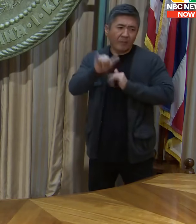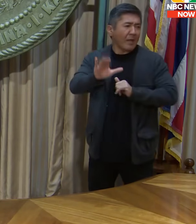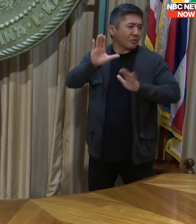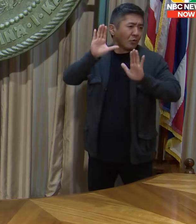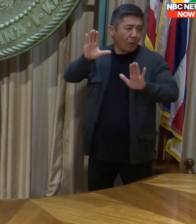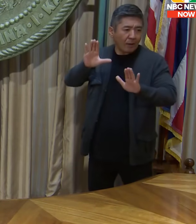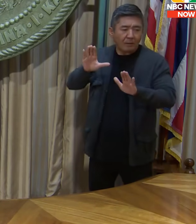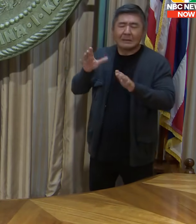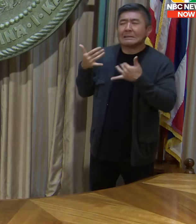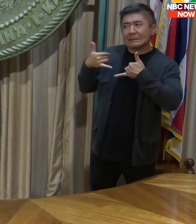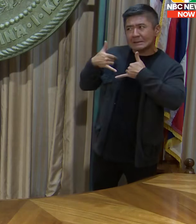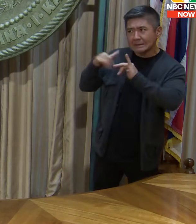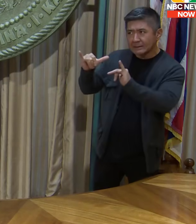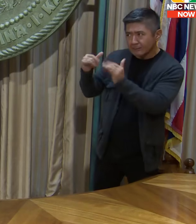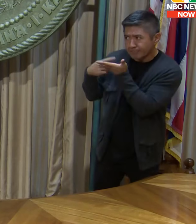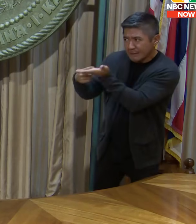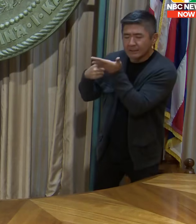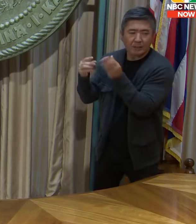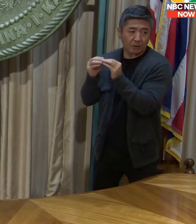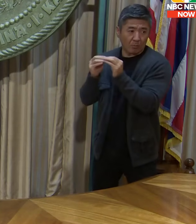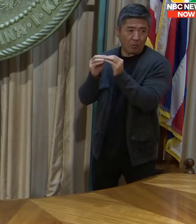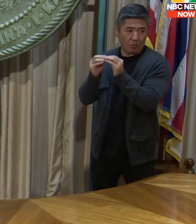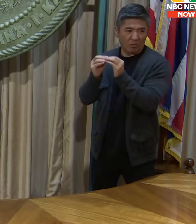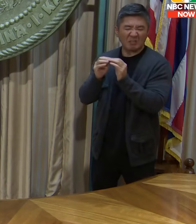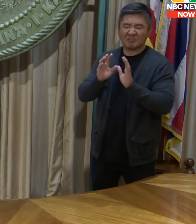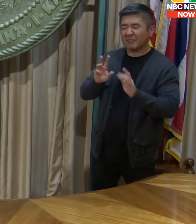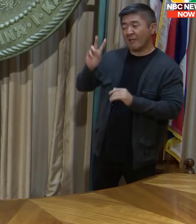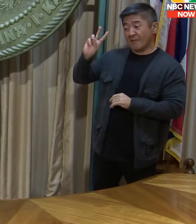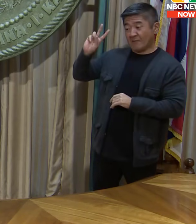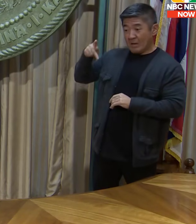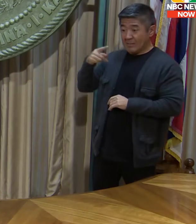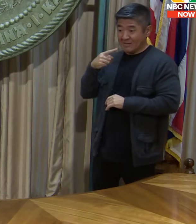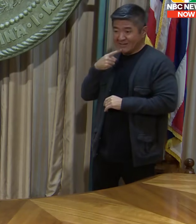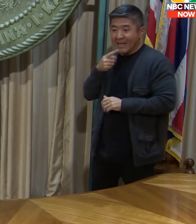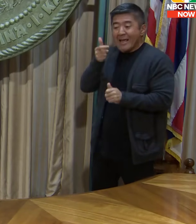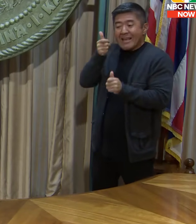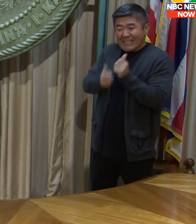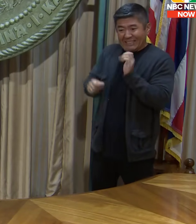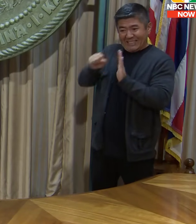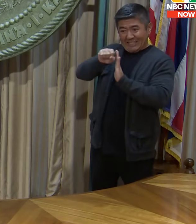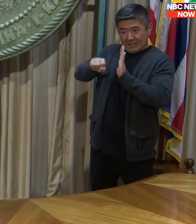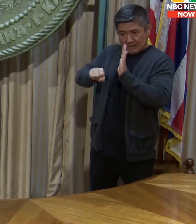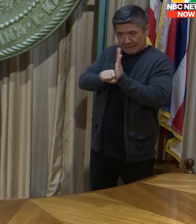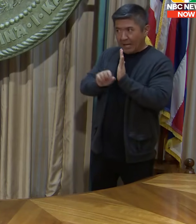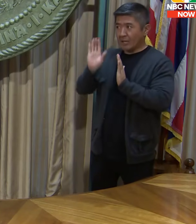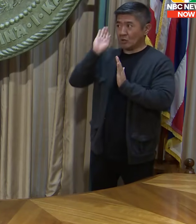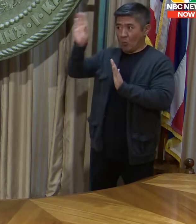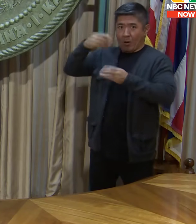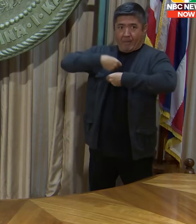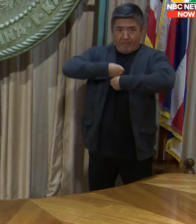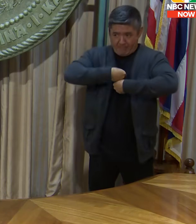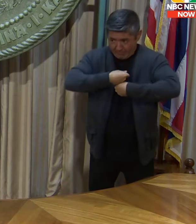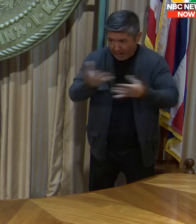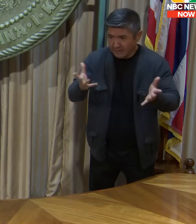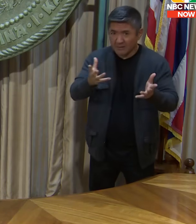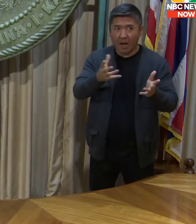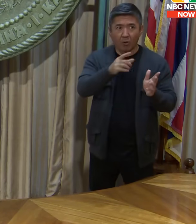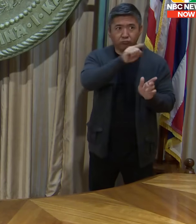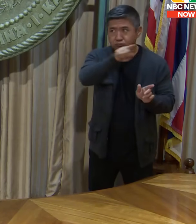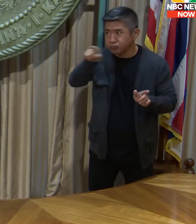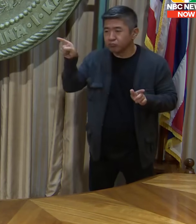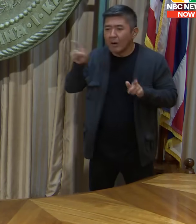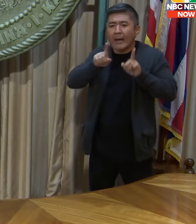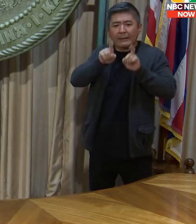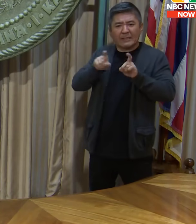the throughput. Vice President assured us that every state would be getting a number of these Abbott point-of-care